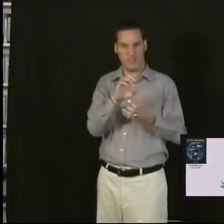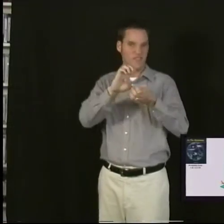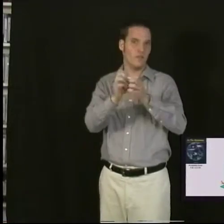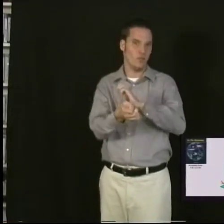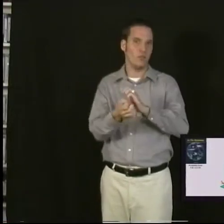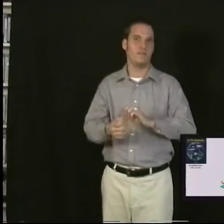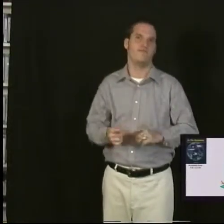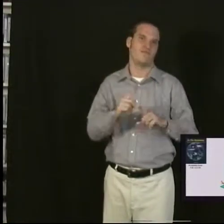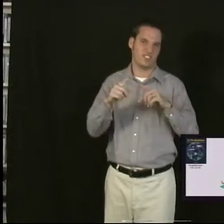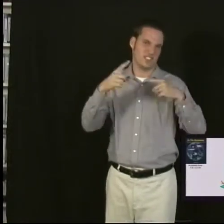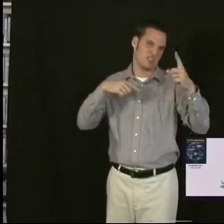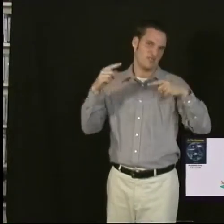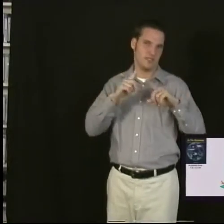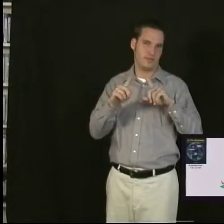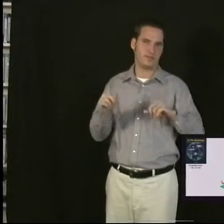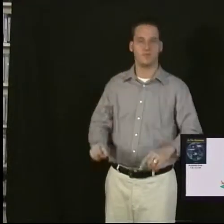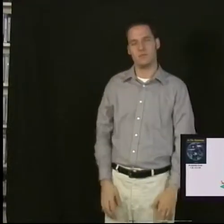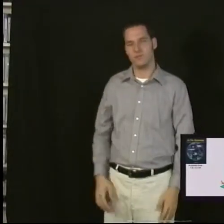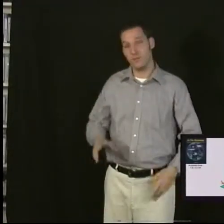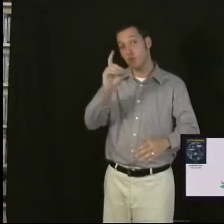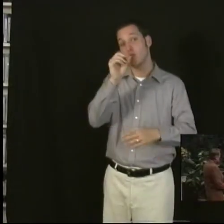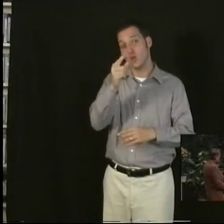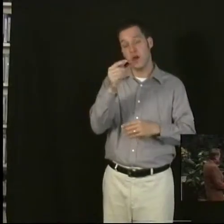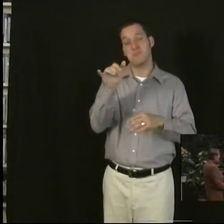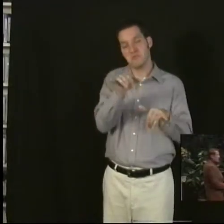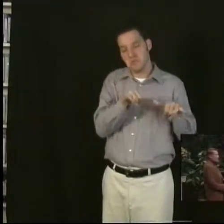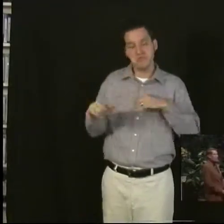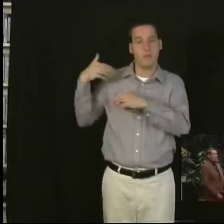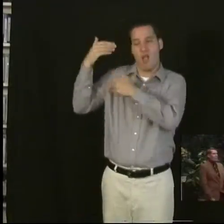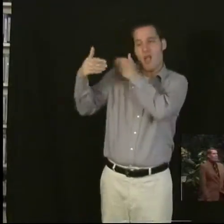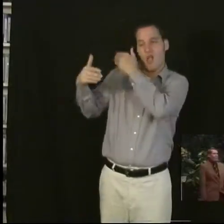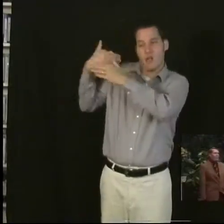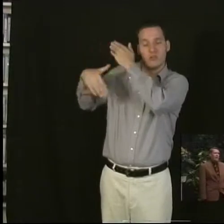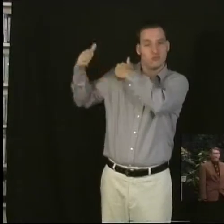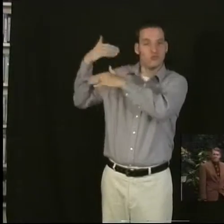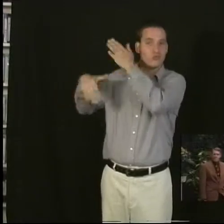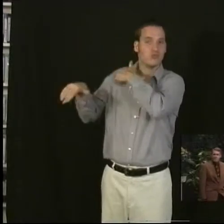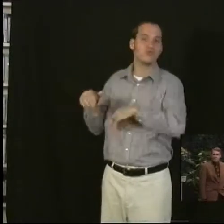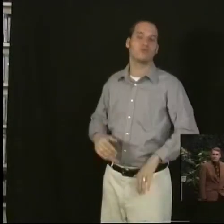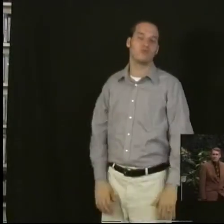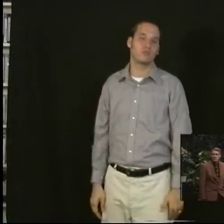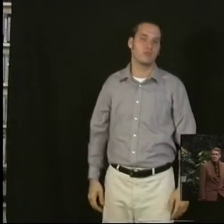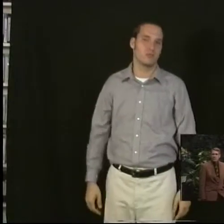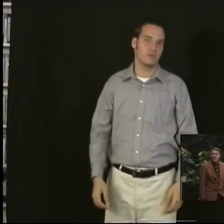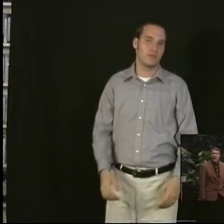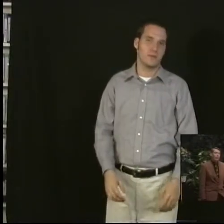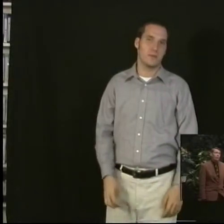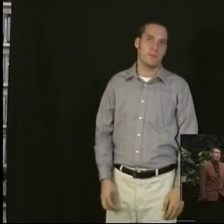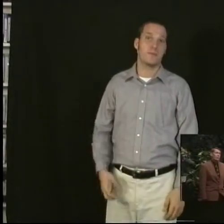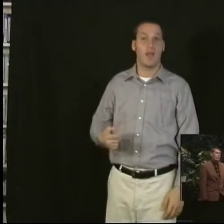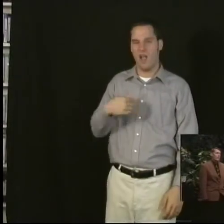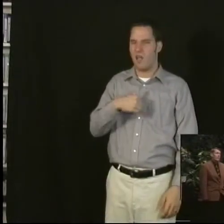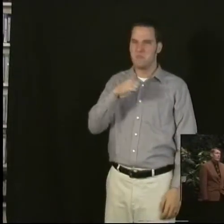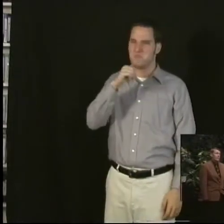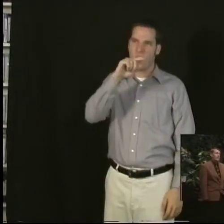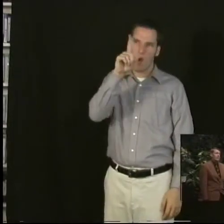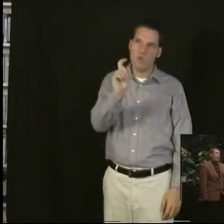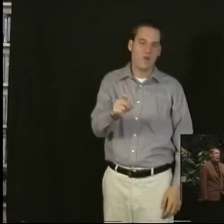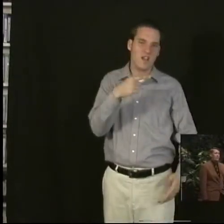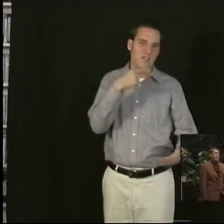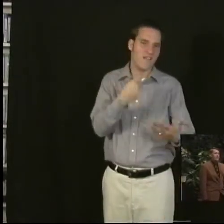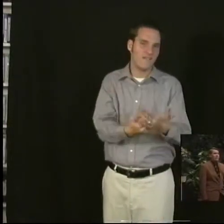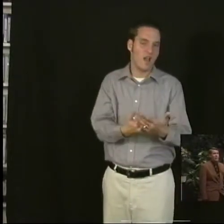it. Dogs probably had a common ancestor. Even the Great Dane and the Chihuahua probably had a common ancestor. I wouldn't question the fact that